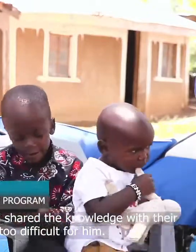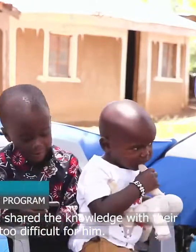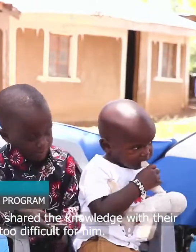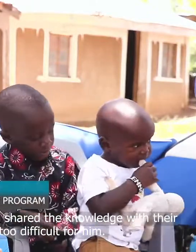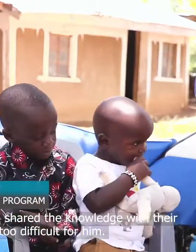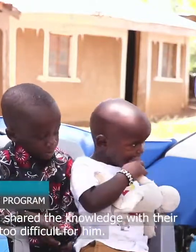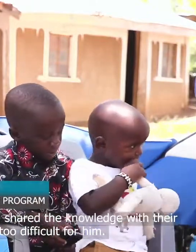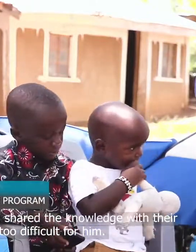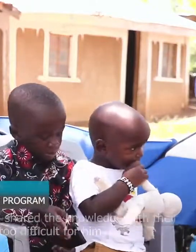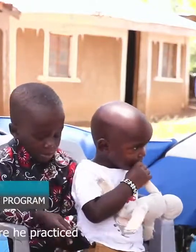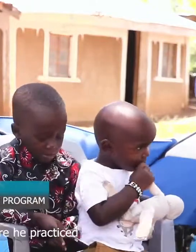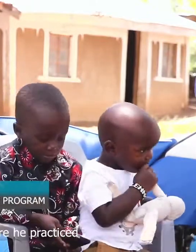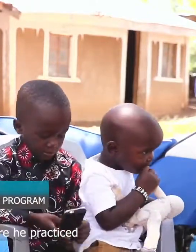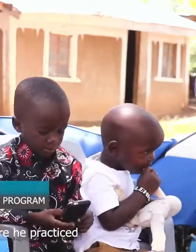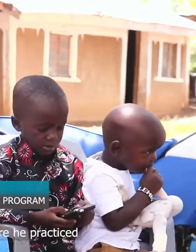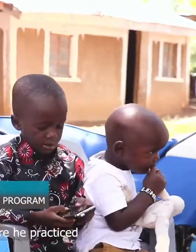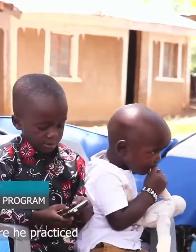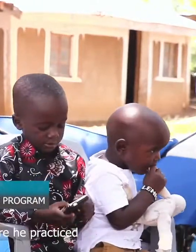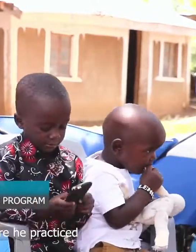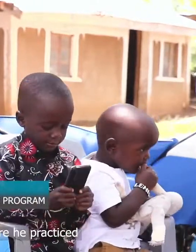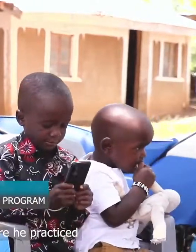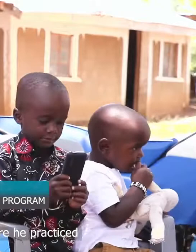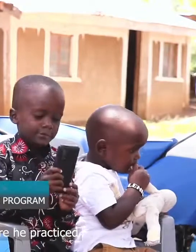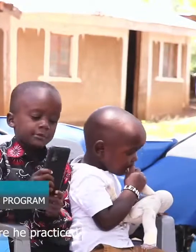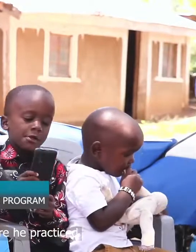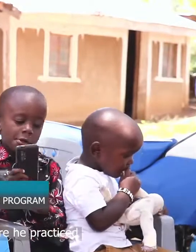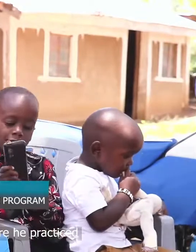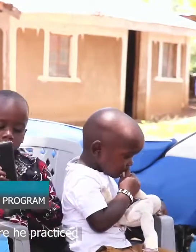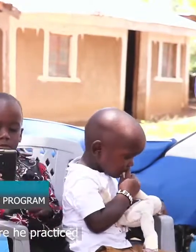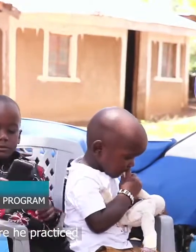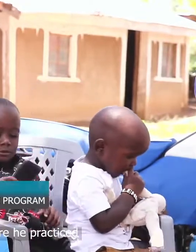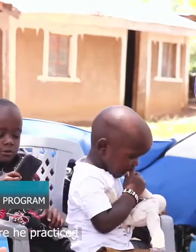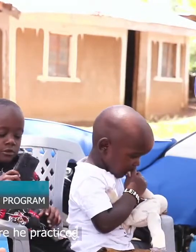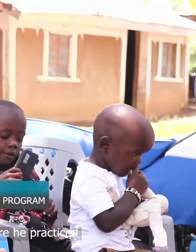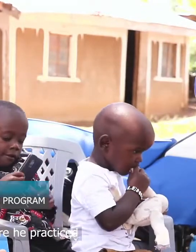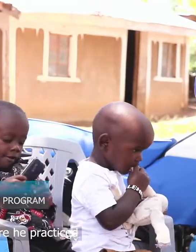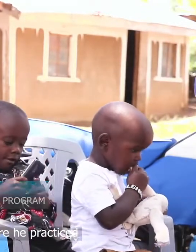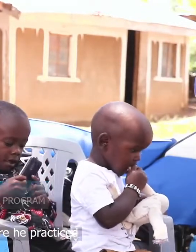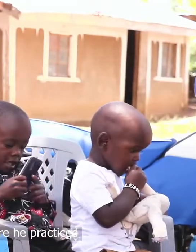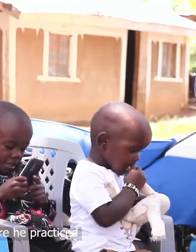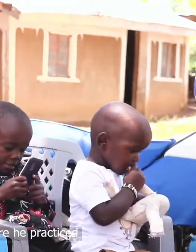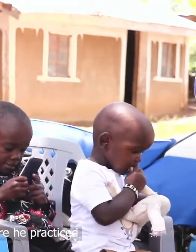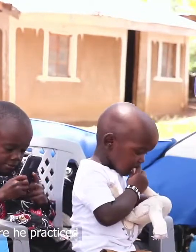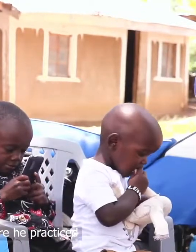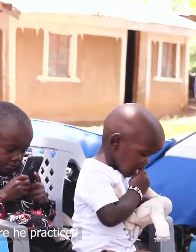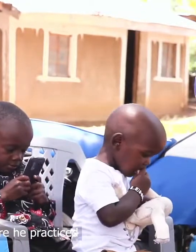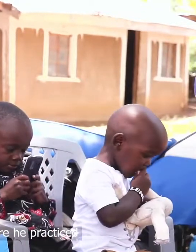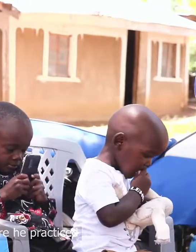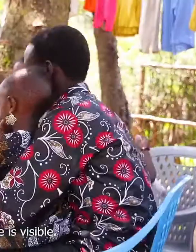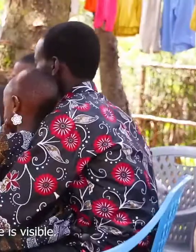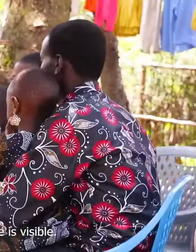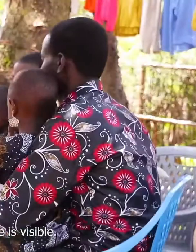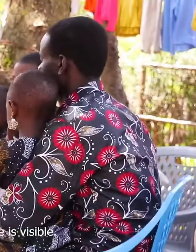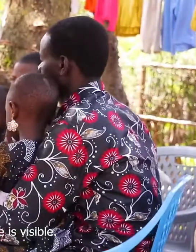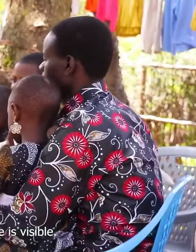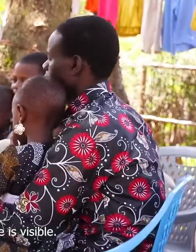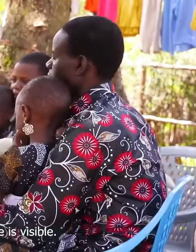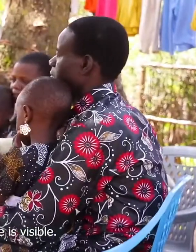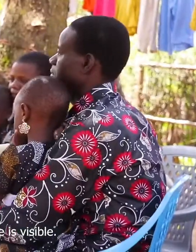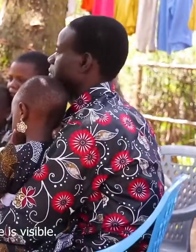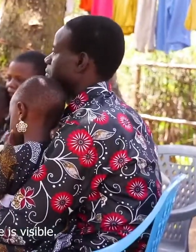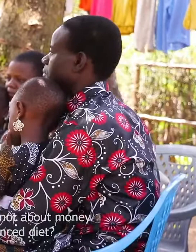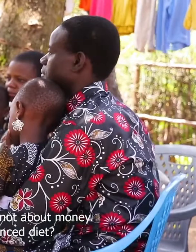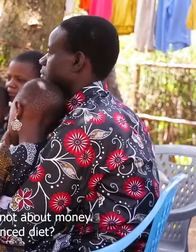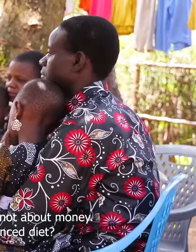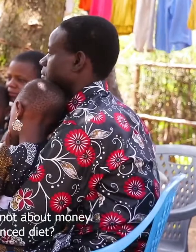ngumu. Sa the more niliendelea kumwambia ndiye akaanza kupractice. Na the difference